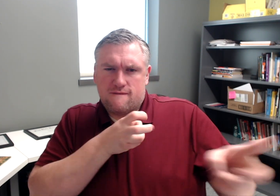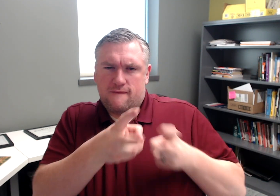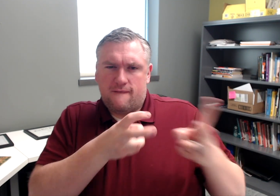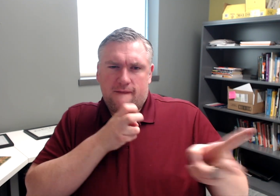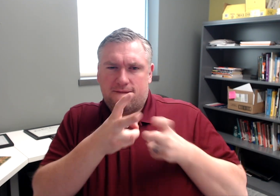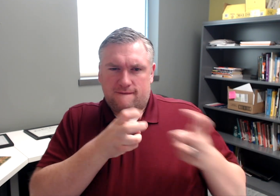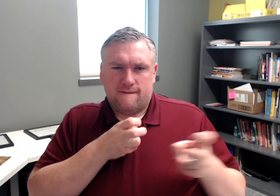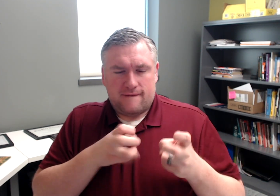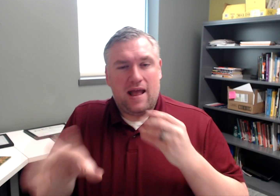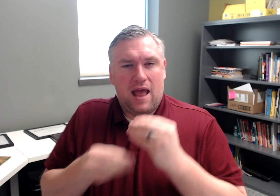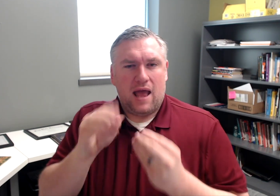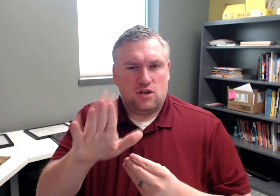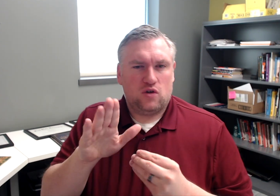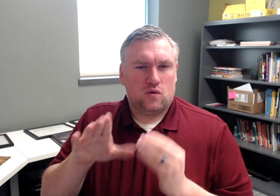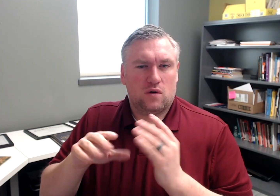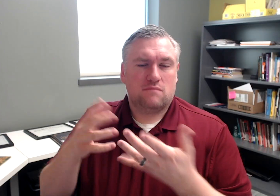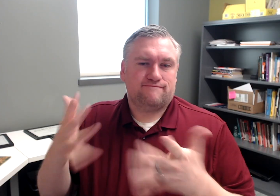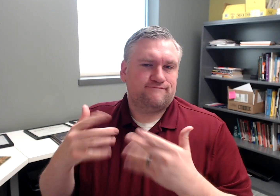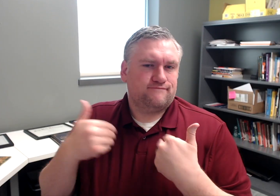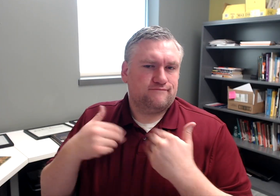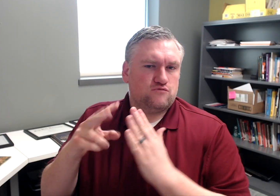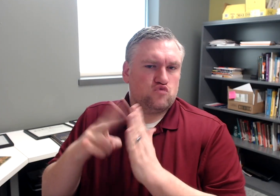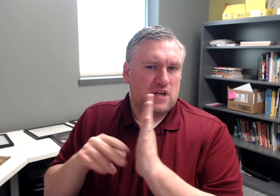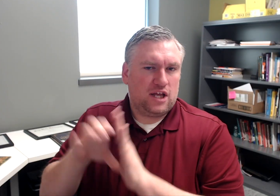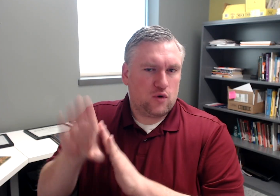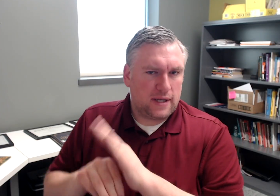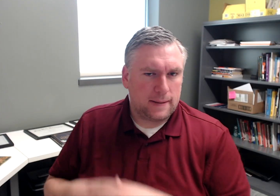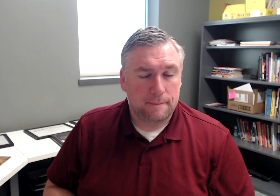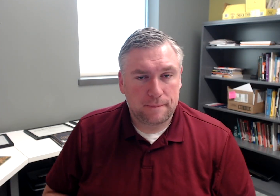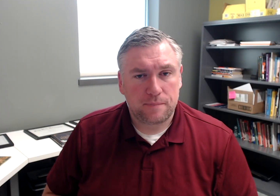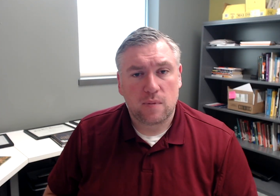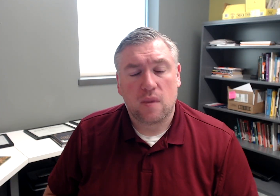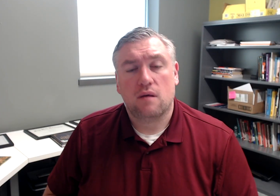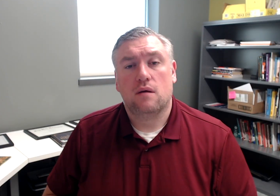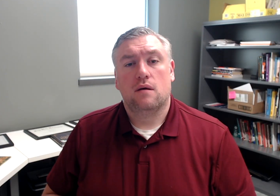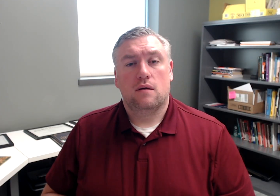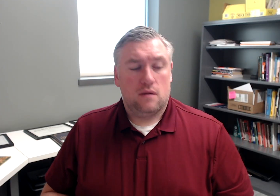they have, and pulling from them to add to the curriculum that you already have for reading.